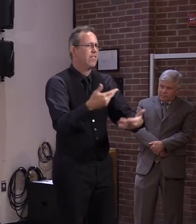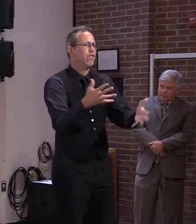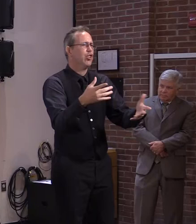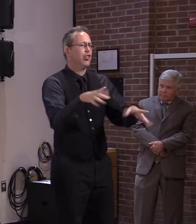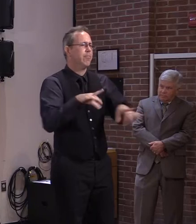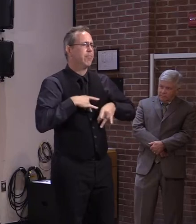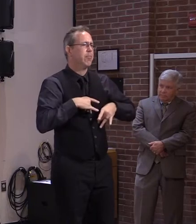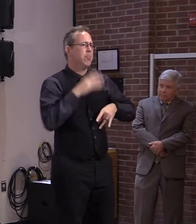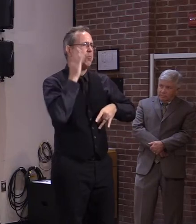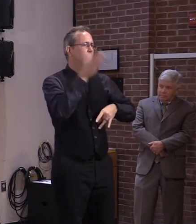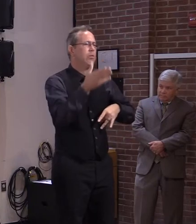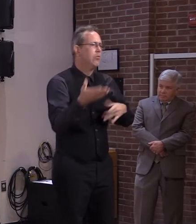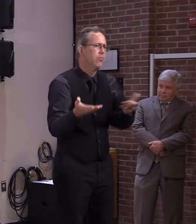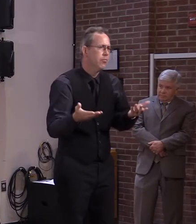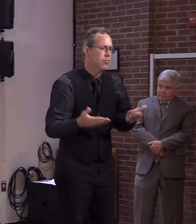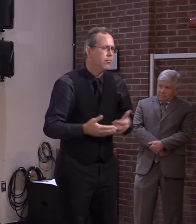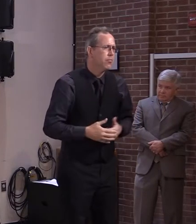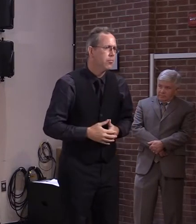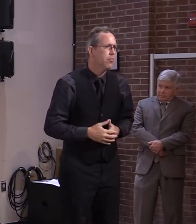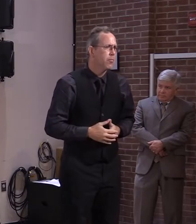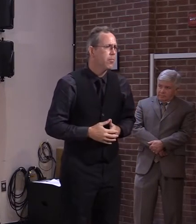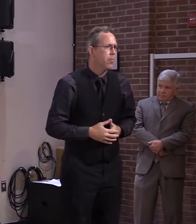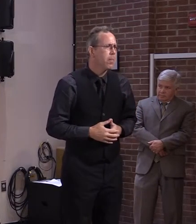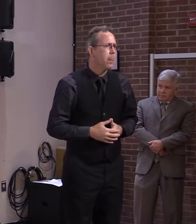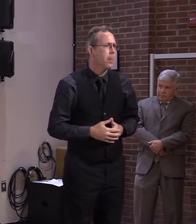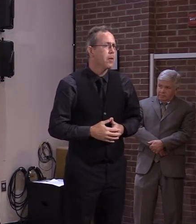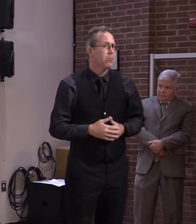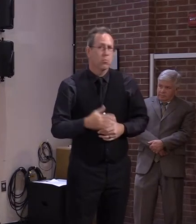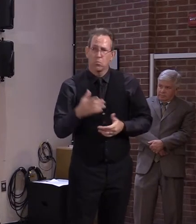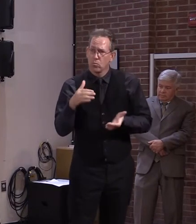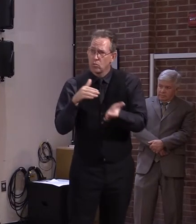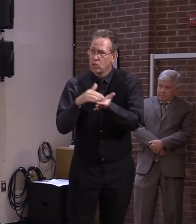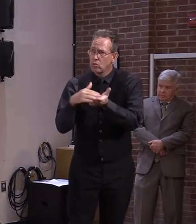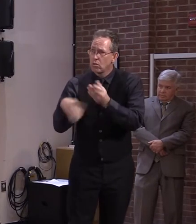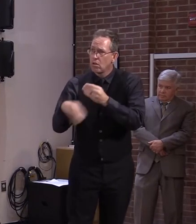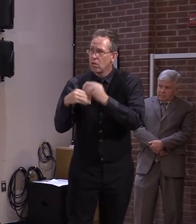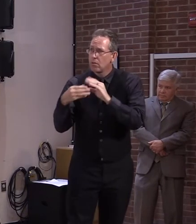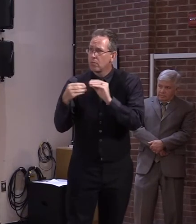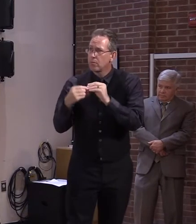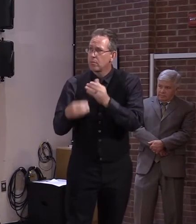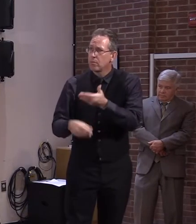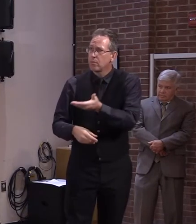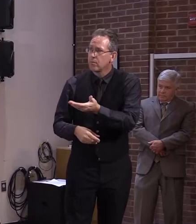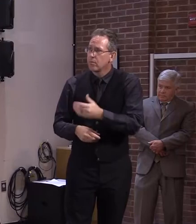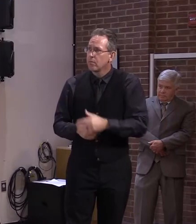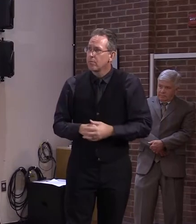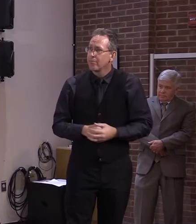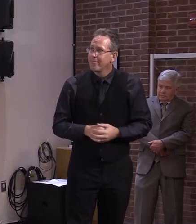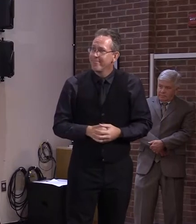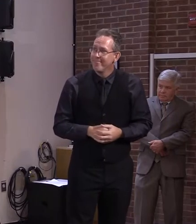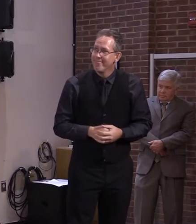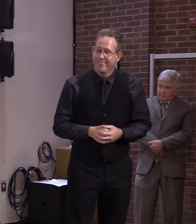But again, I'll let Dr. Levine clarify any of that.